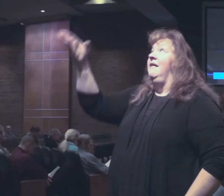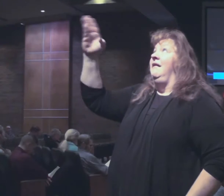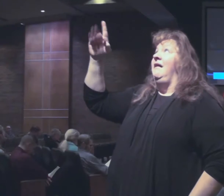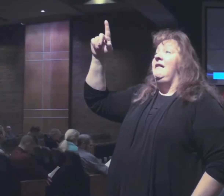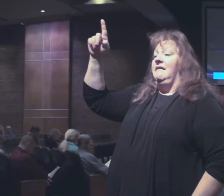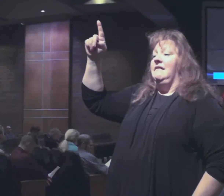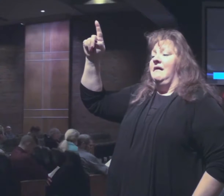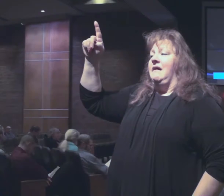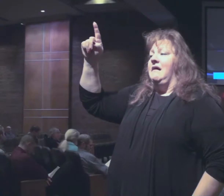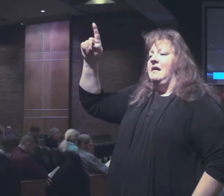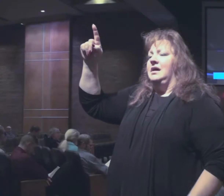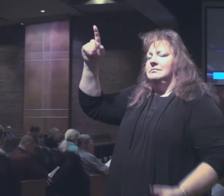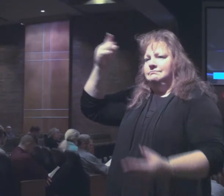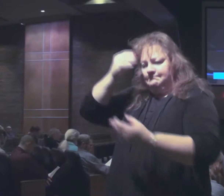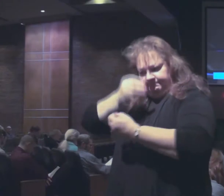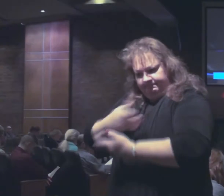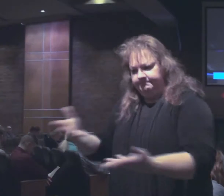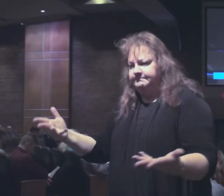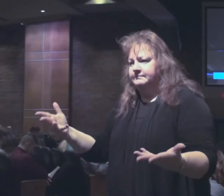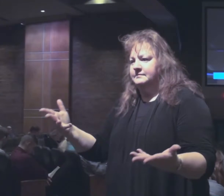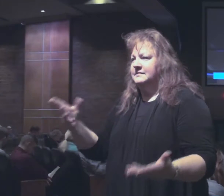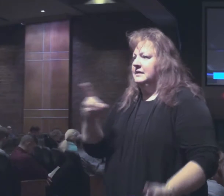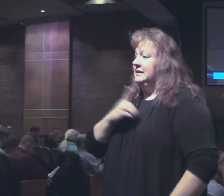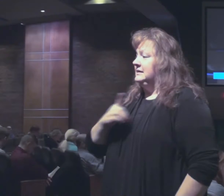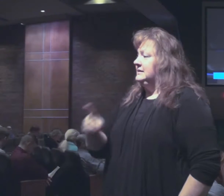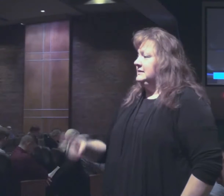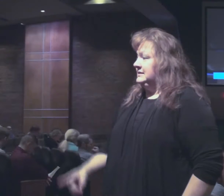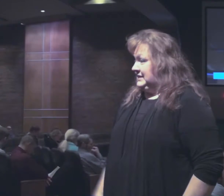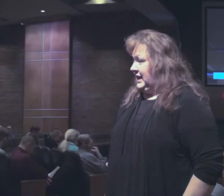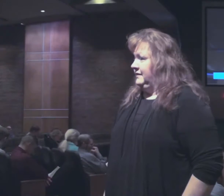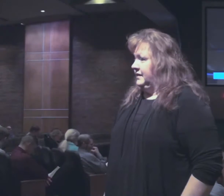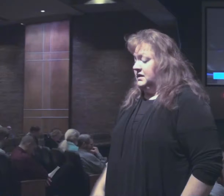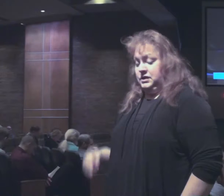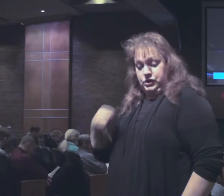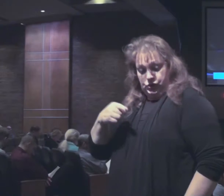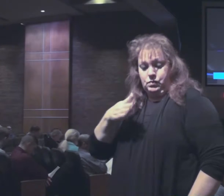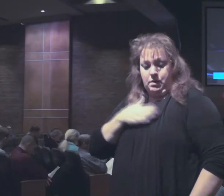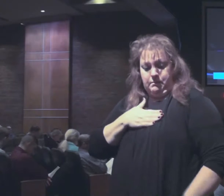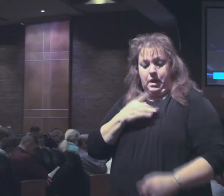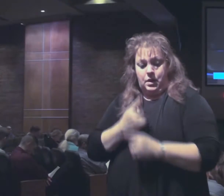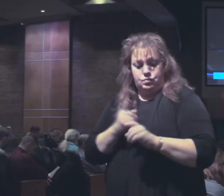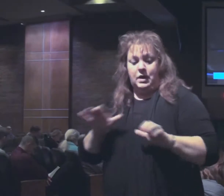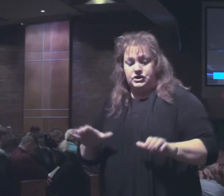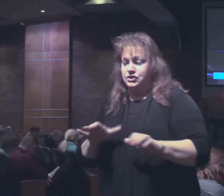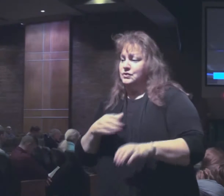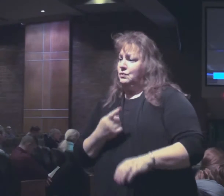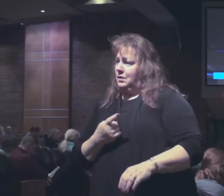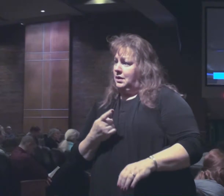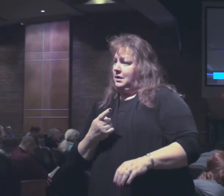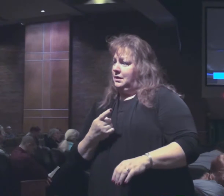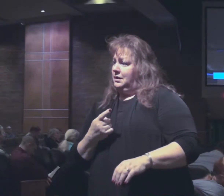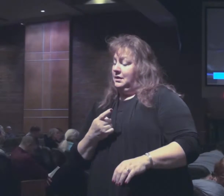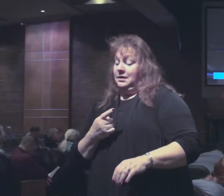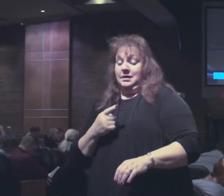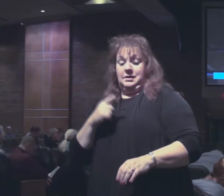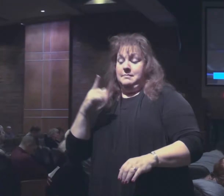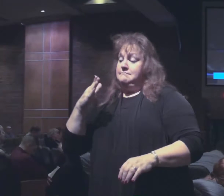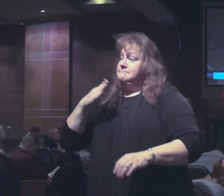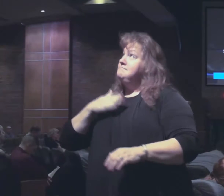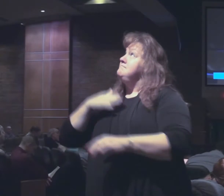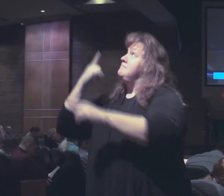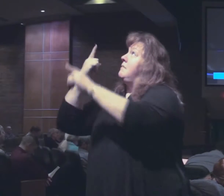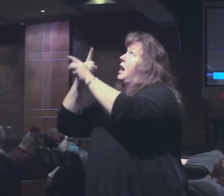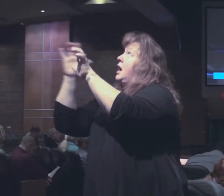God has declared David one of his righteous ones. He has credited David's account with his